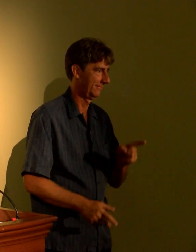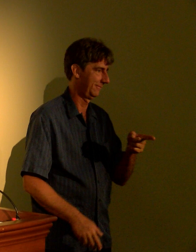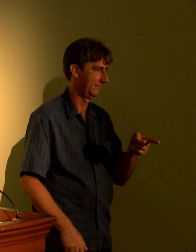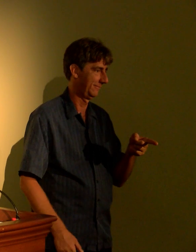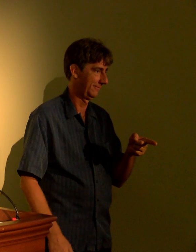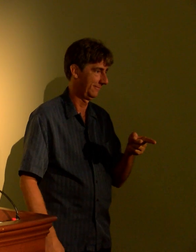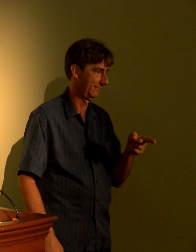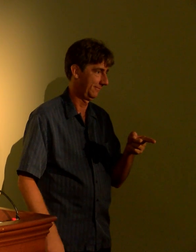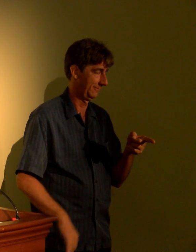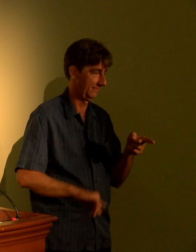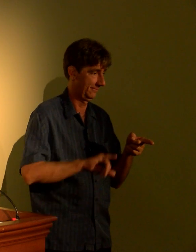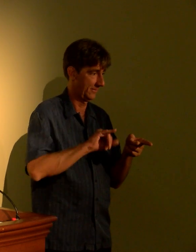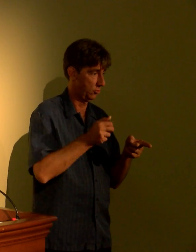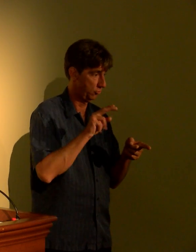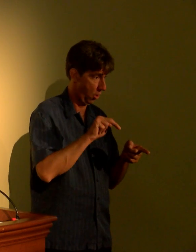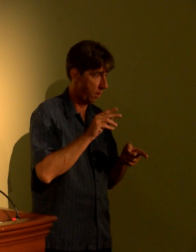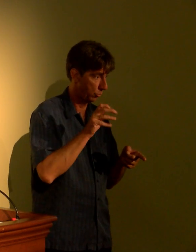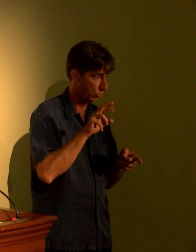Was John Brewster Jr.